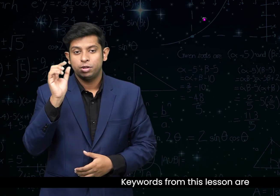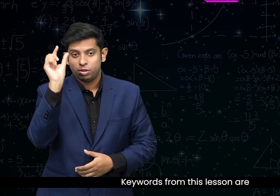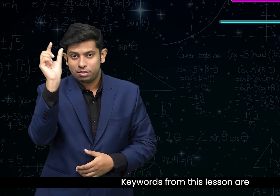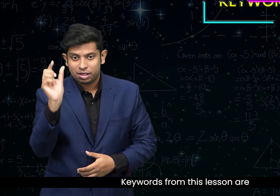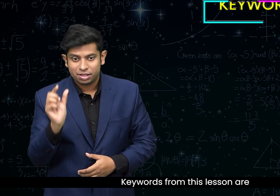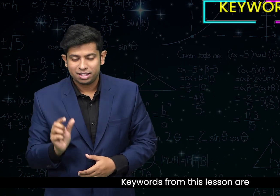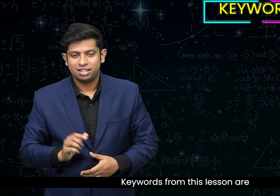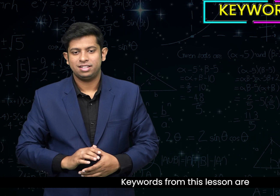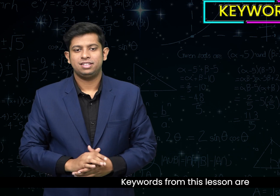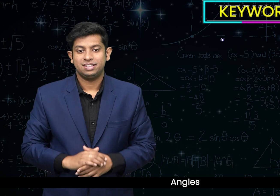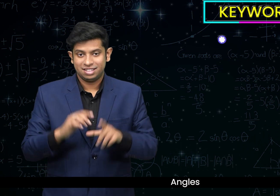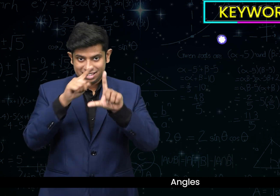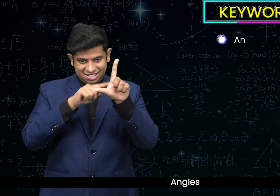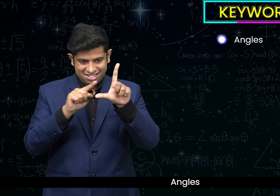Keywords from this lesson are angles,